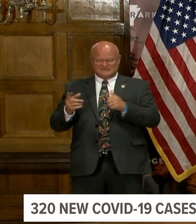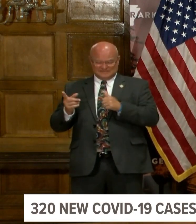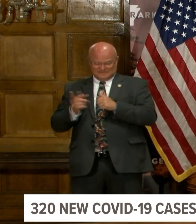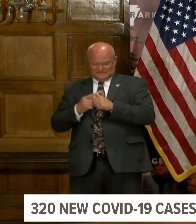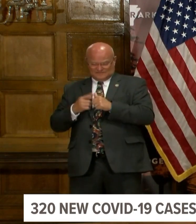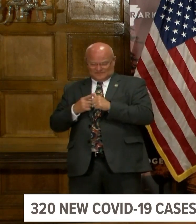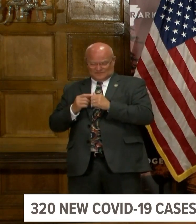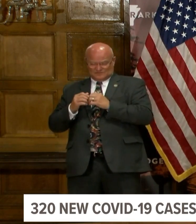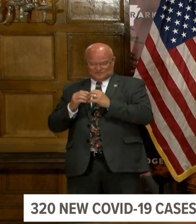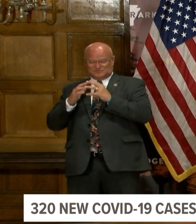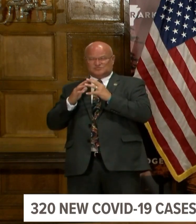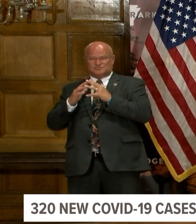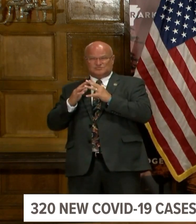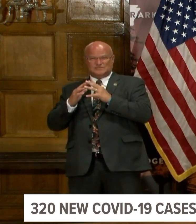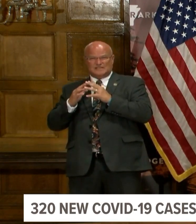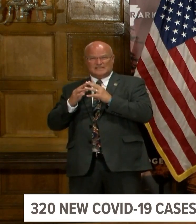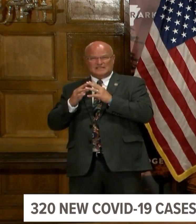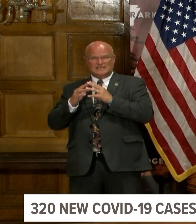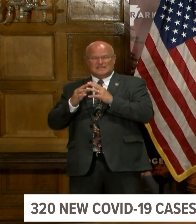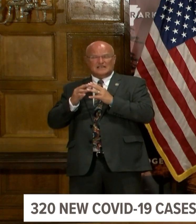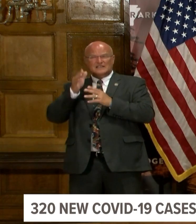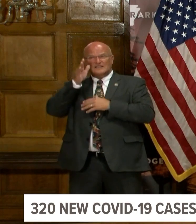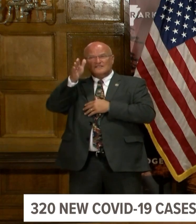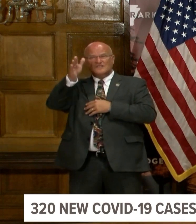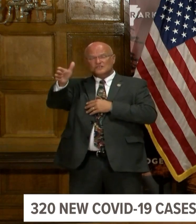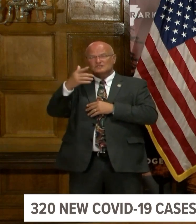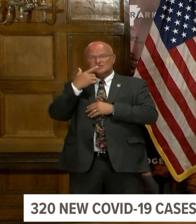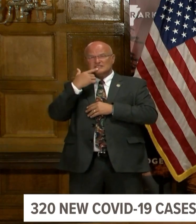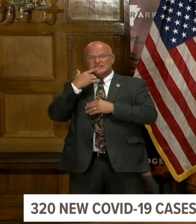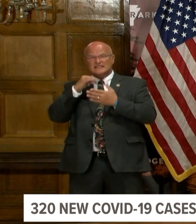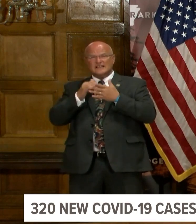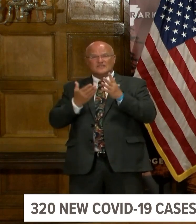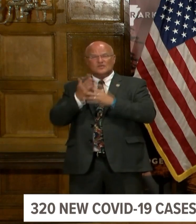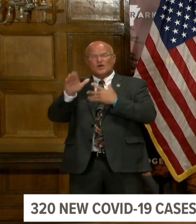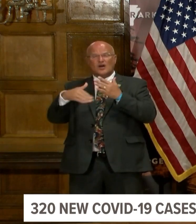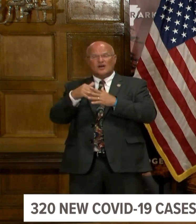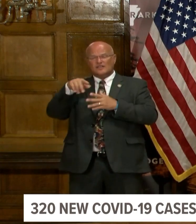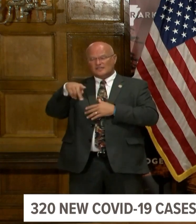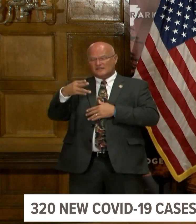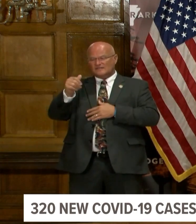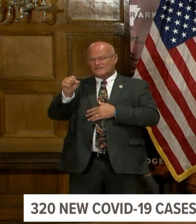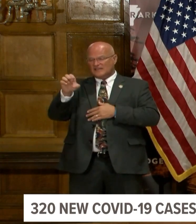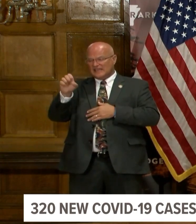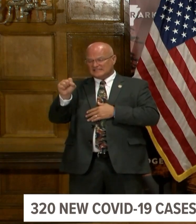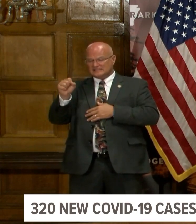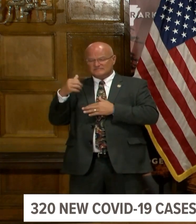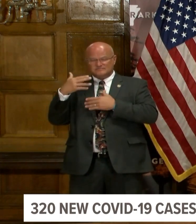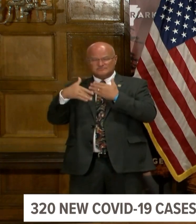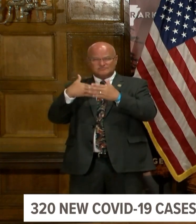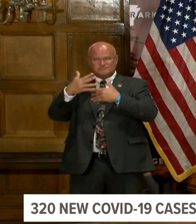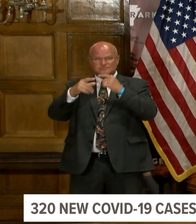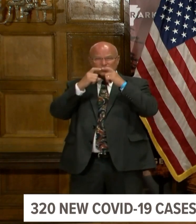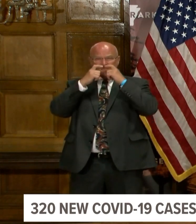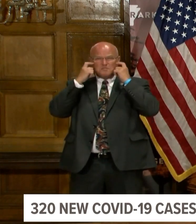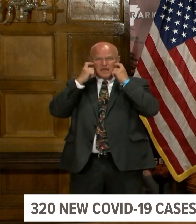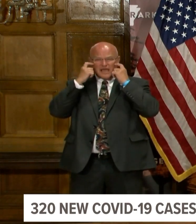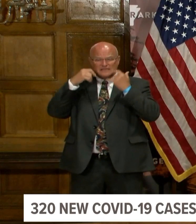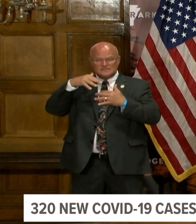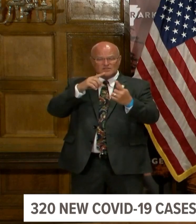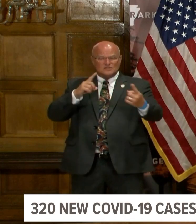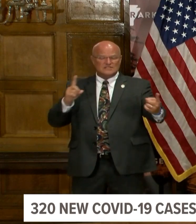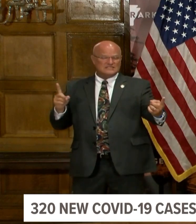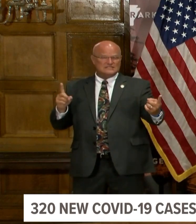they instituted the map for our future, it said that through all the phases, through all of this, mask and